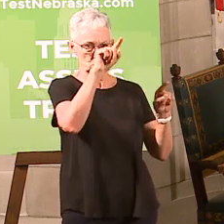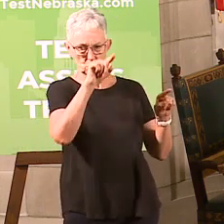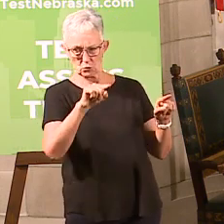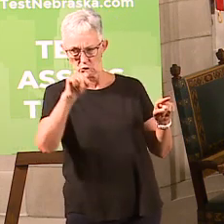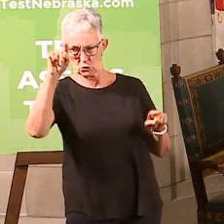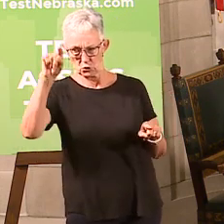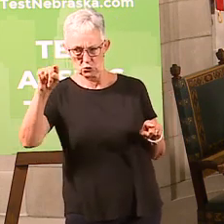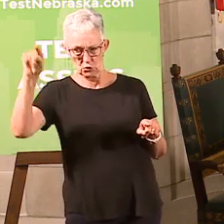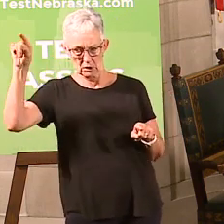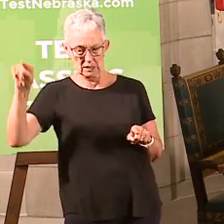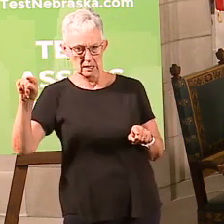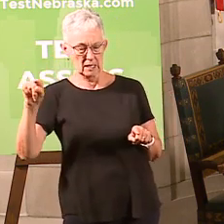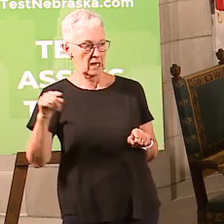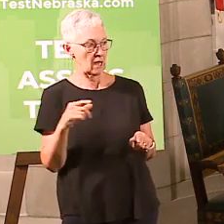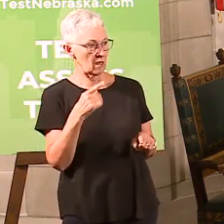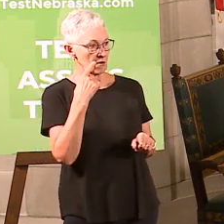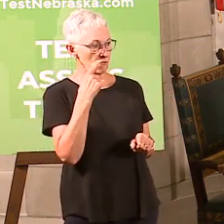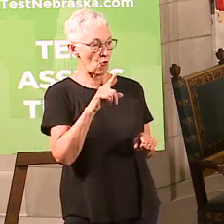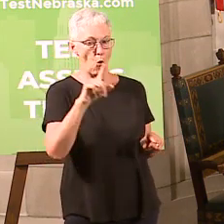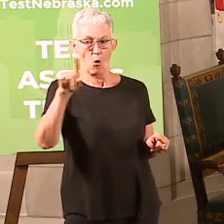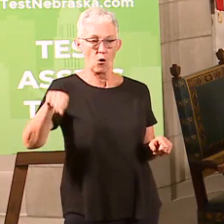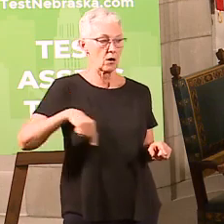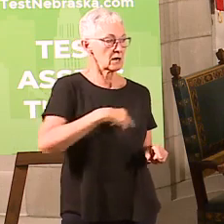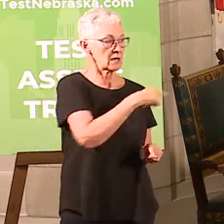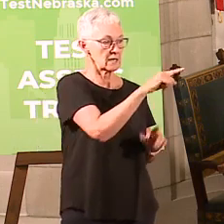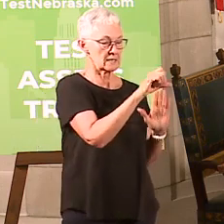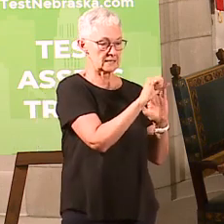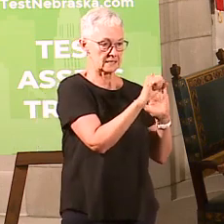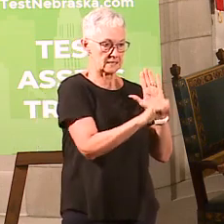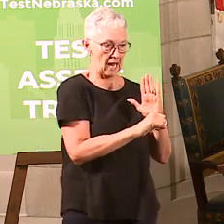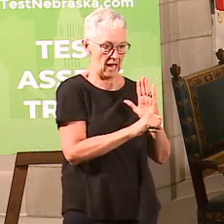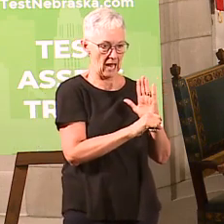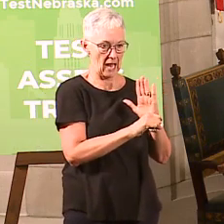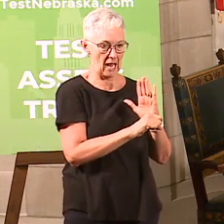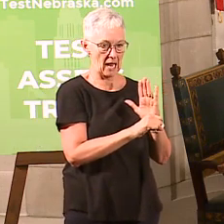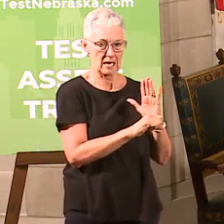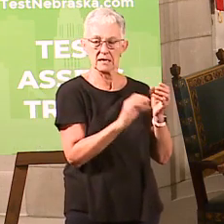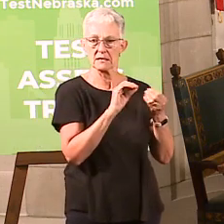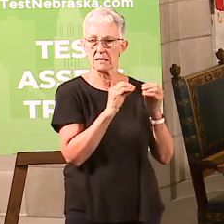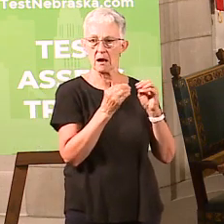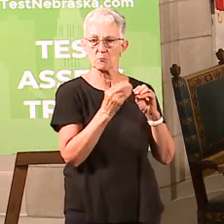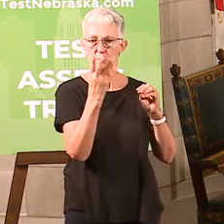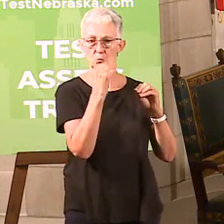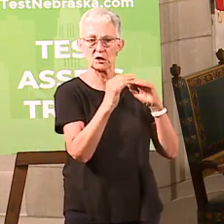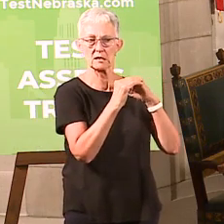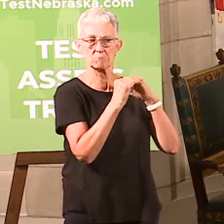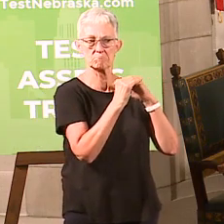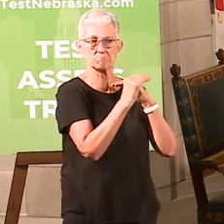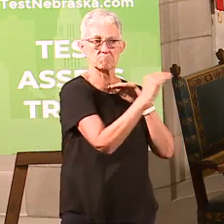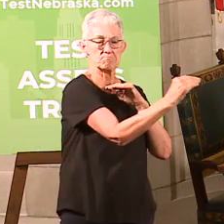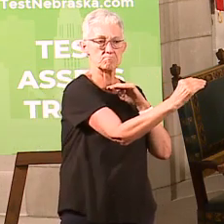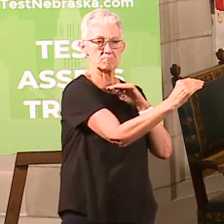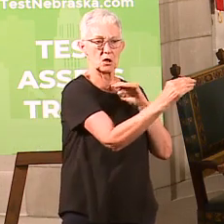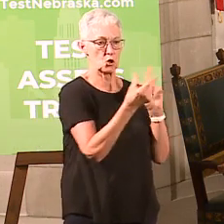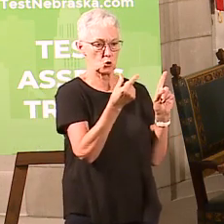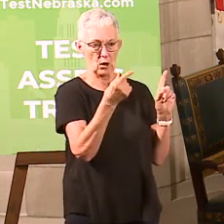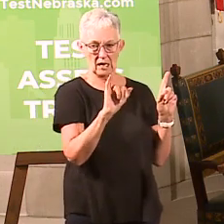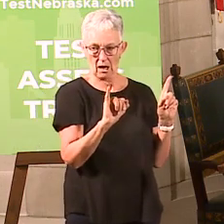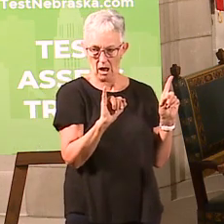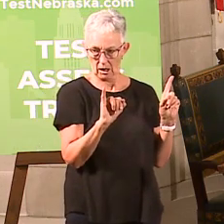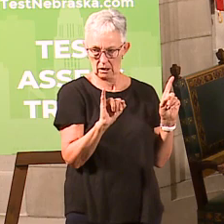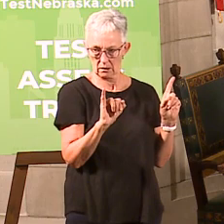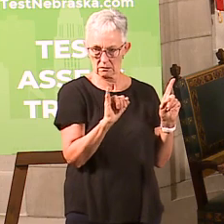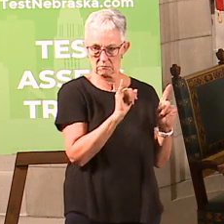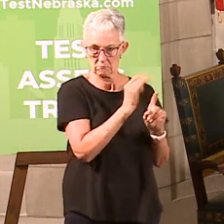outside of Douglas County to be as stable as they have ever been. As a matter of fact, Grand Island St. Francis